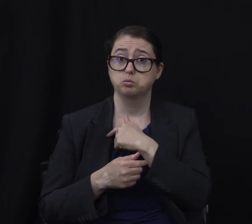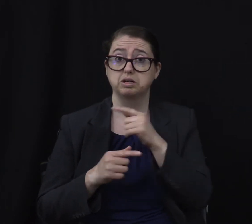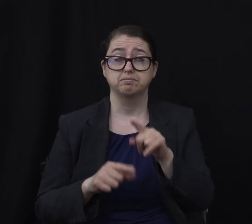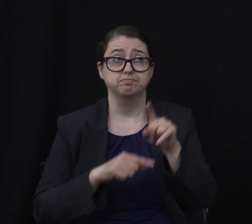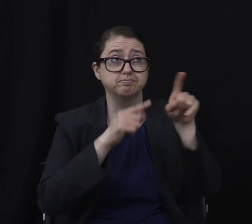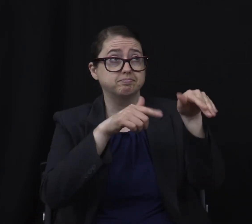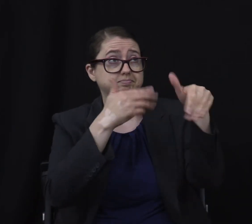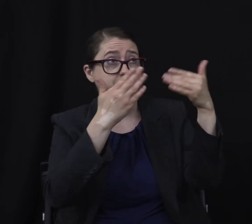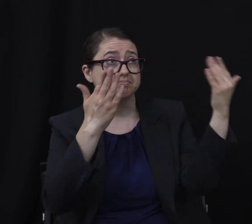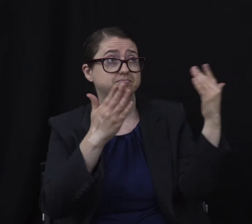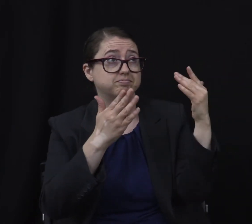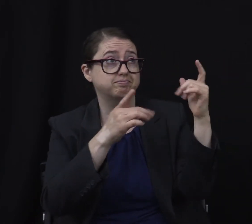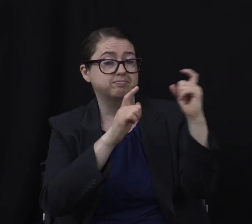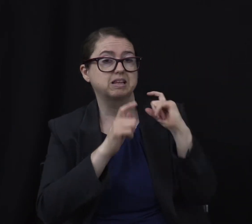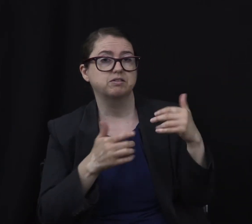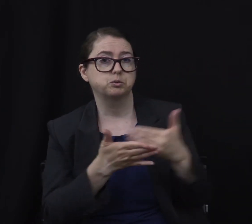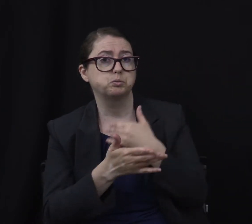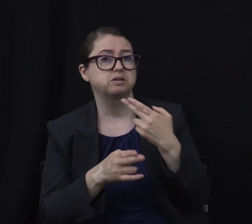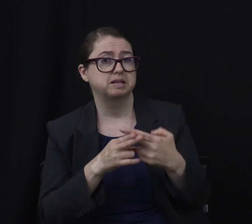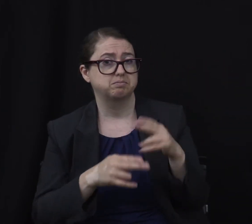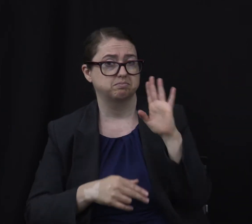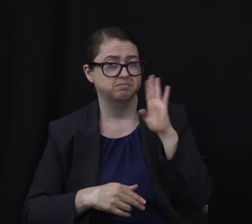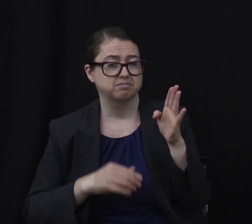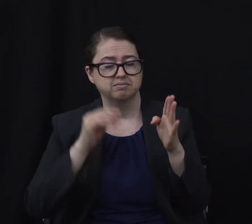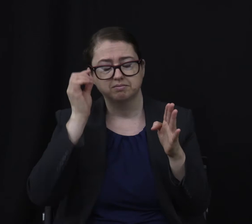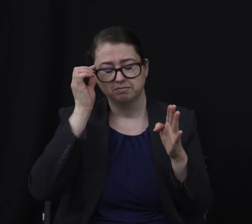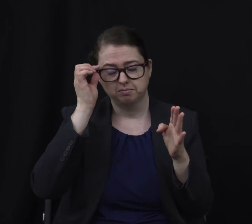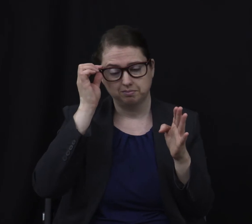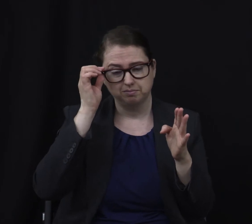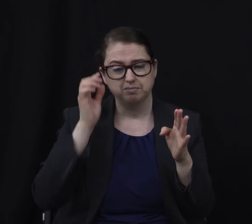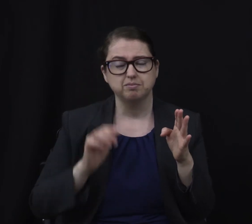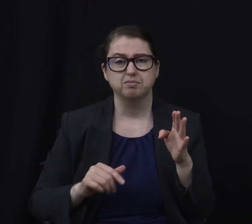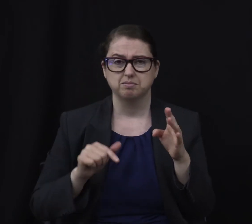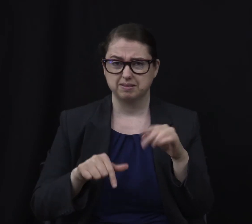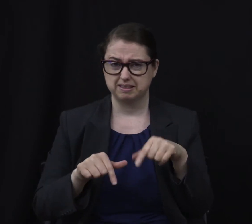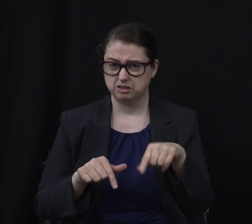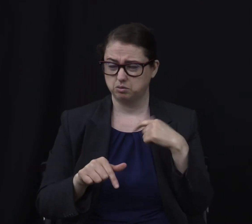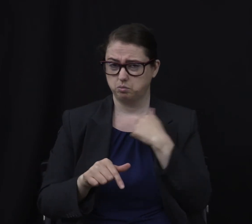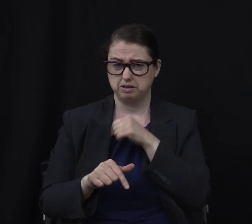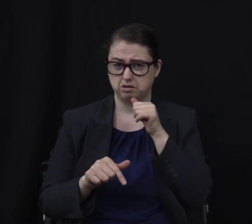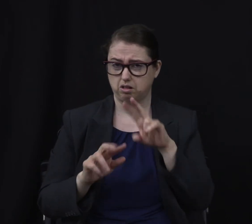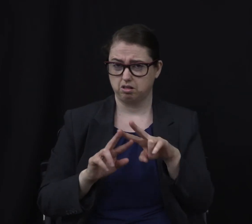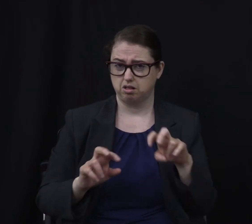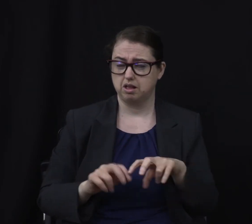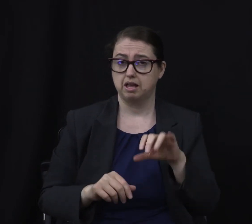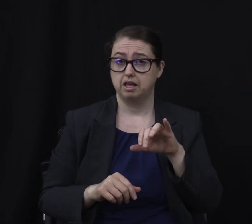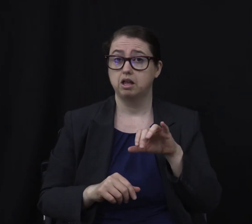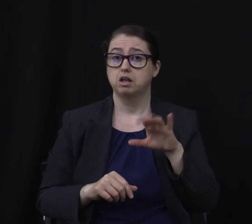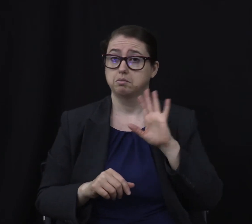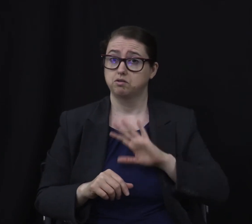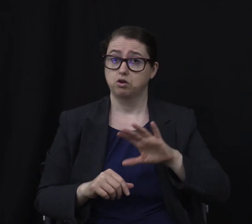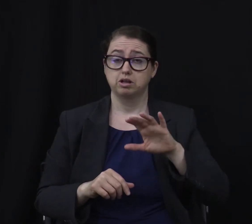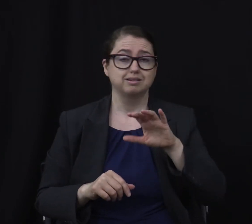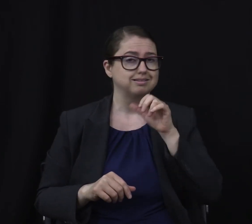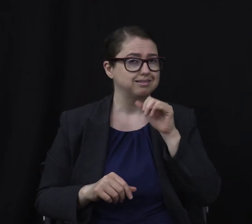given a new name. But this is one that we don't spend a lot of time looking at. The fact that Joshua wasn't always called Joshua.